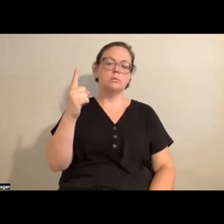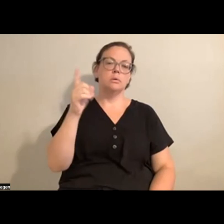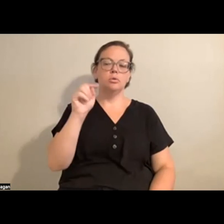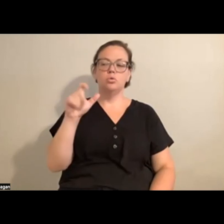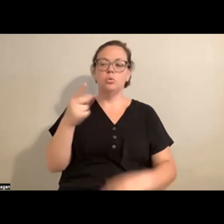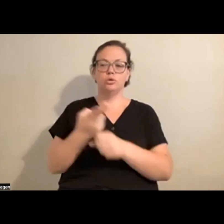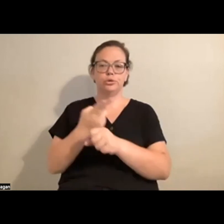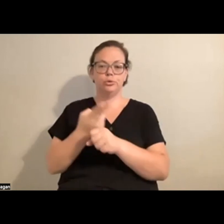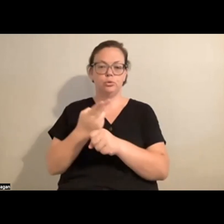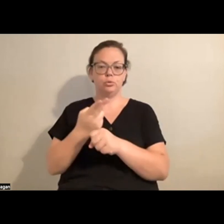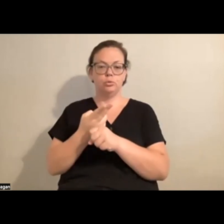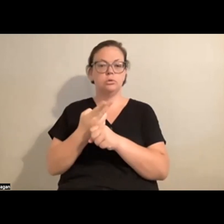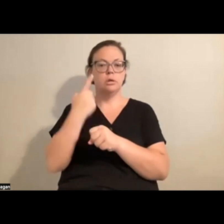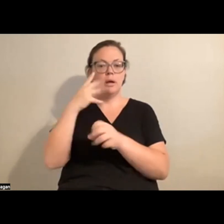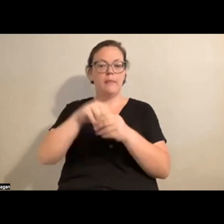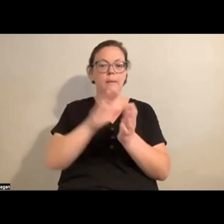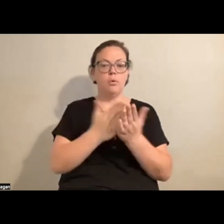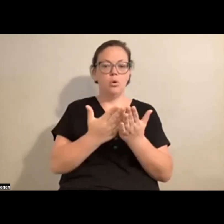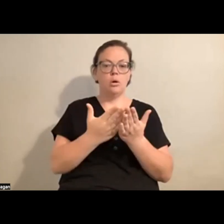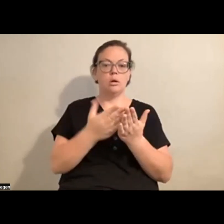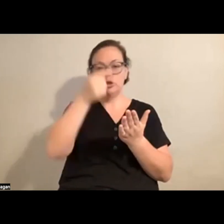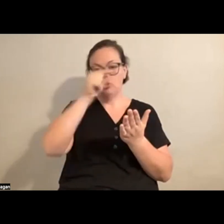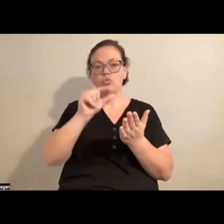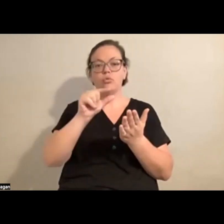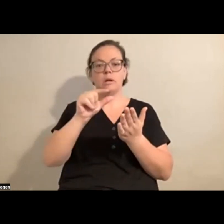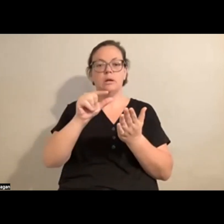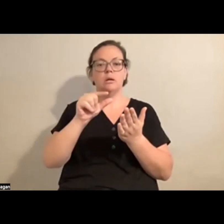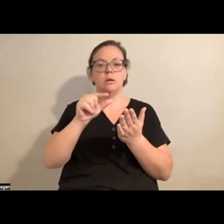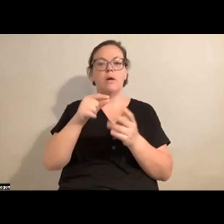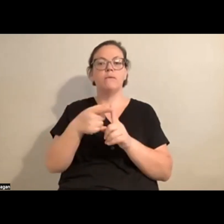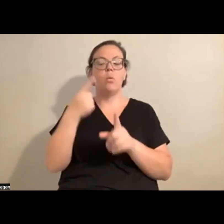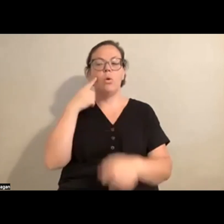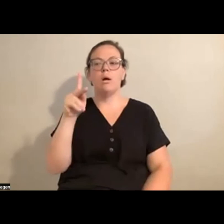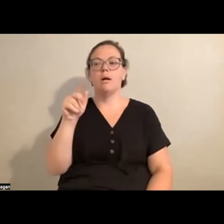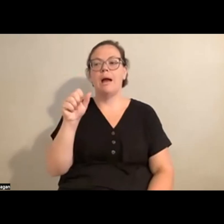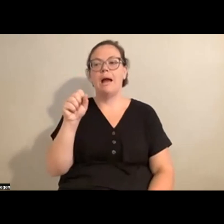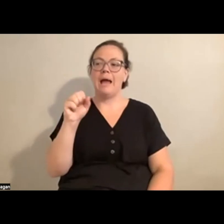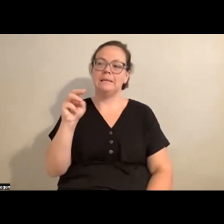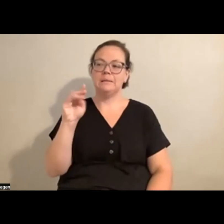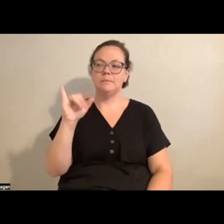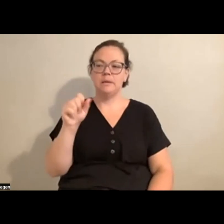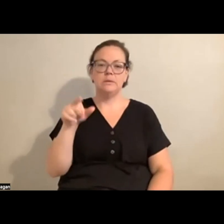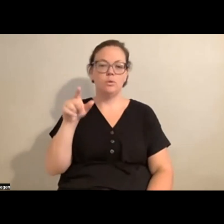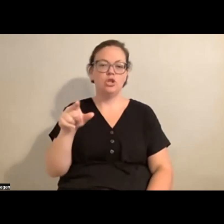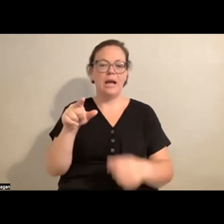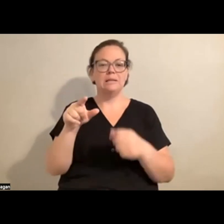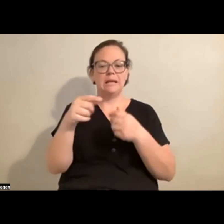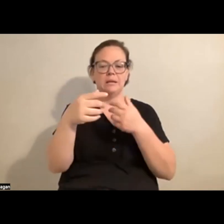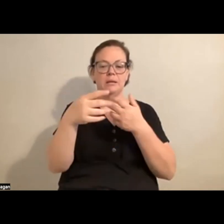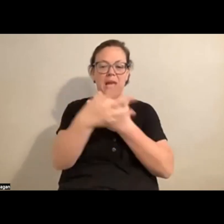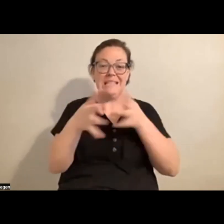used in the book was the Greek rhetorical form of a chiasmus, which is like a cage within a cage.